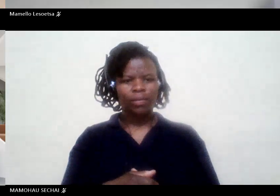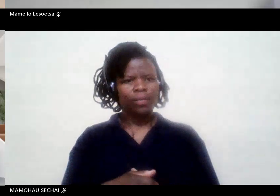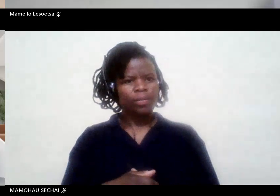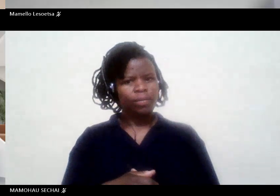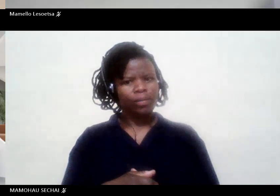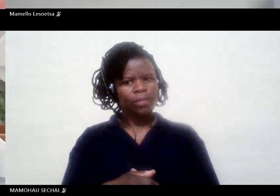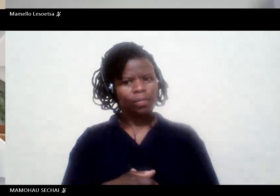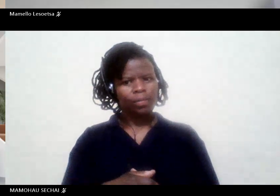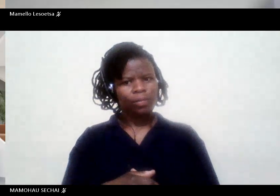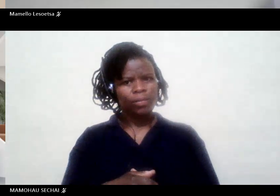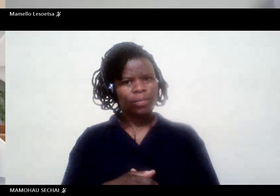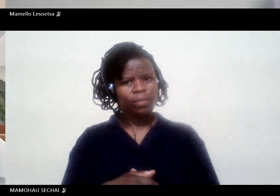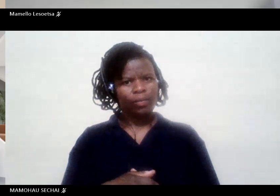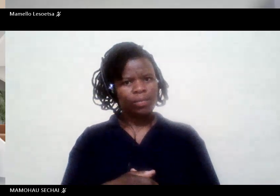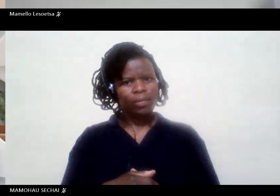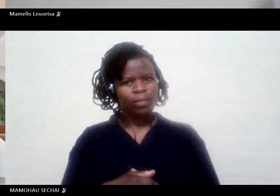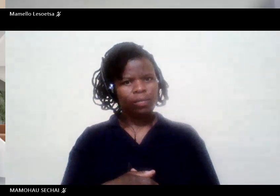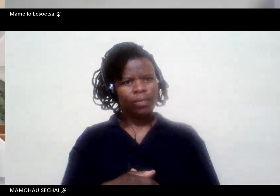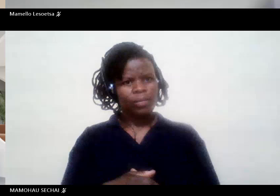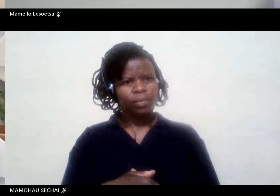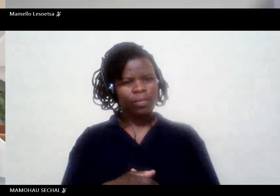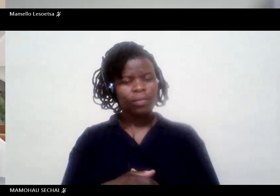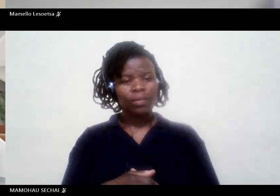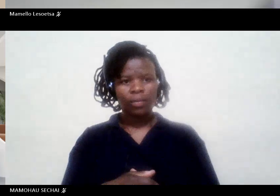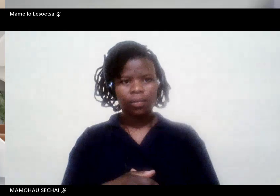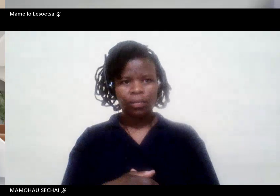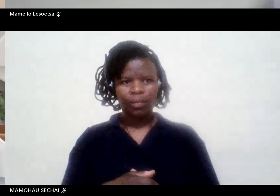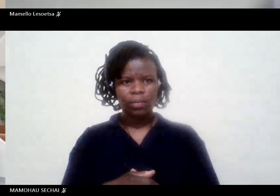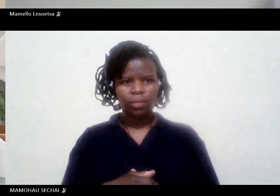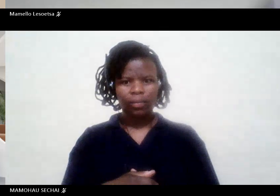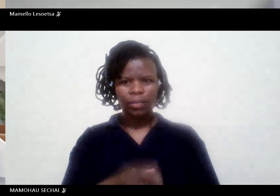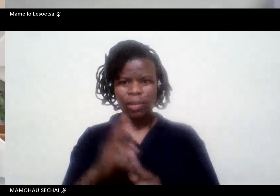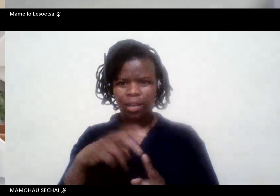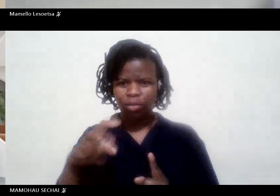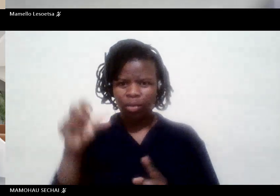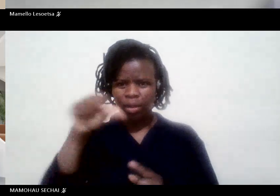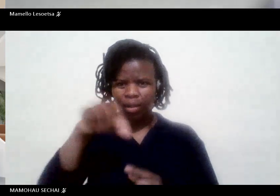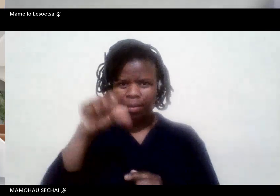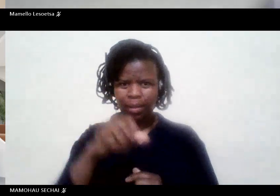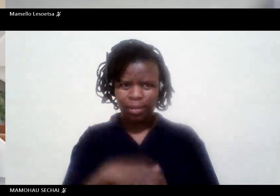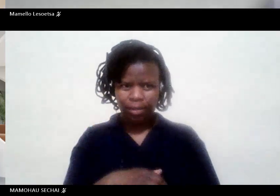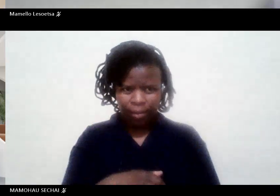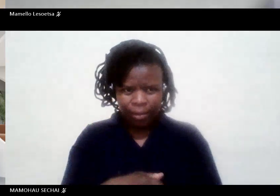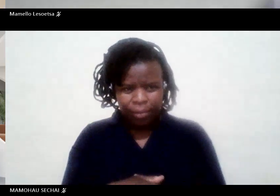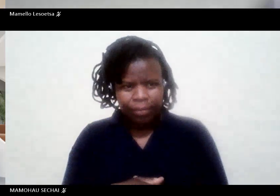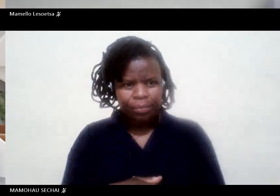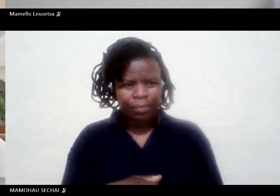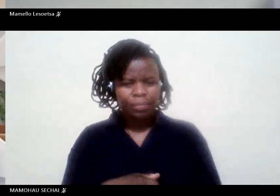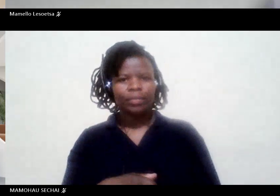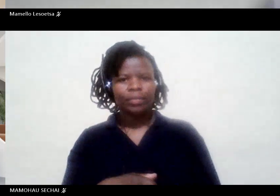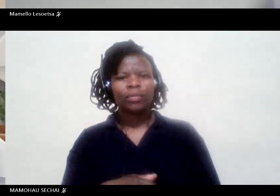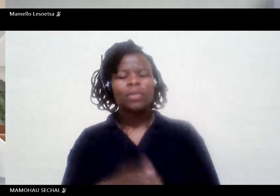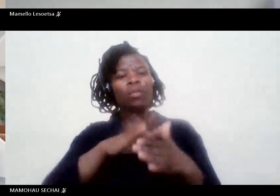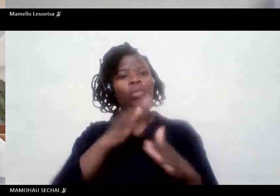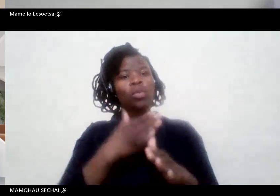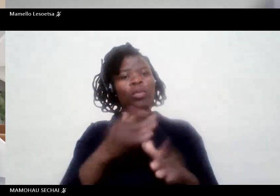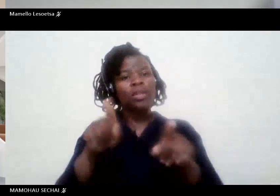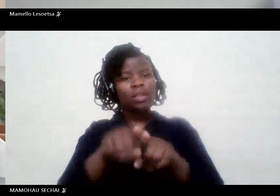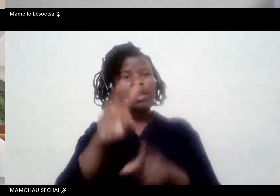for learners who are deaf and things like that. Yeah. So because Basabata has raised a whole number of things.